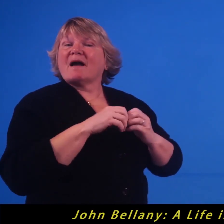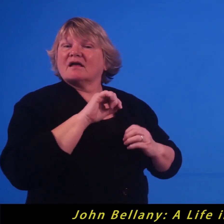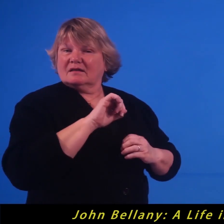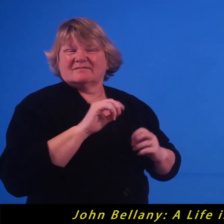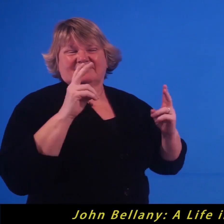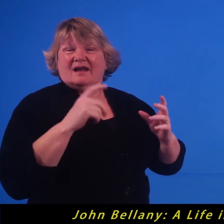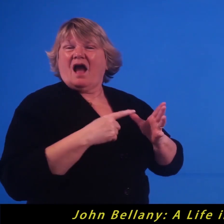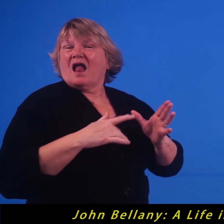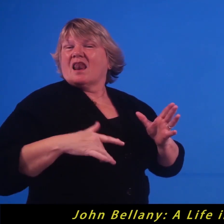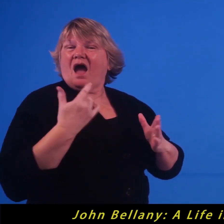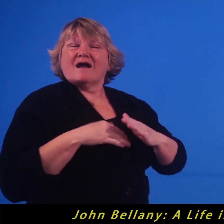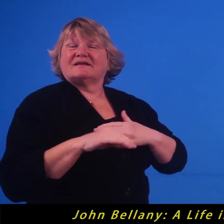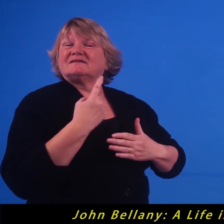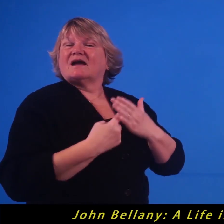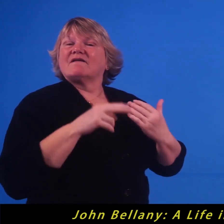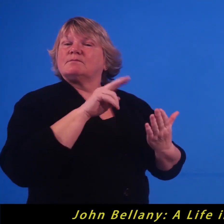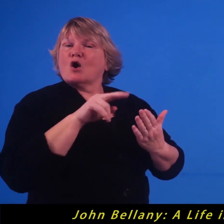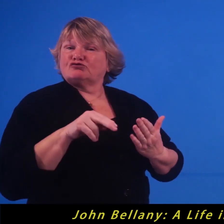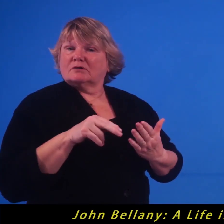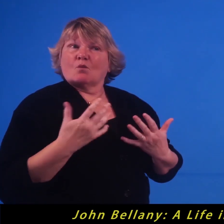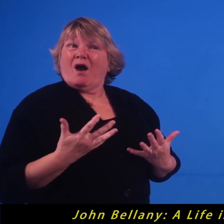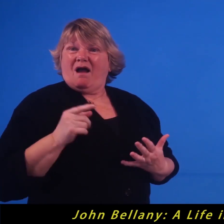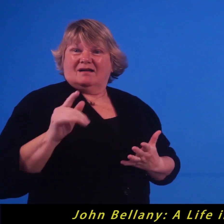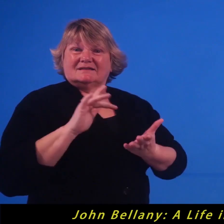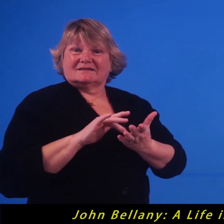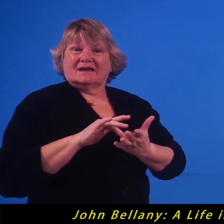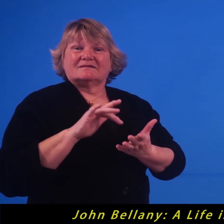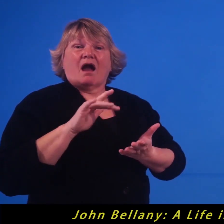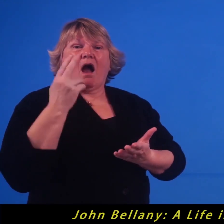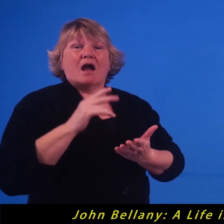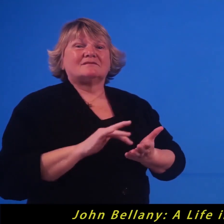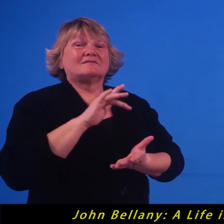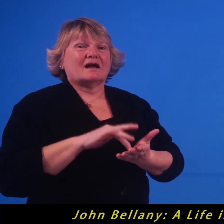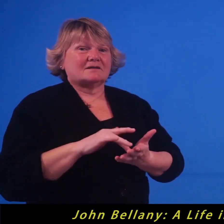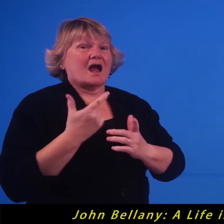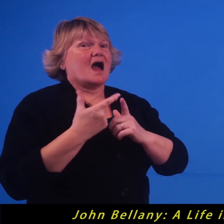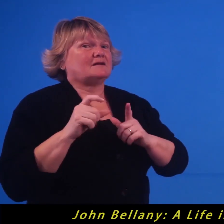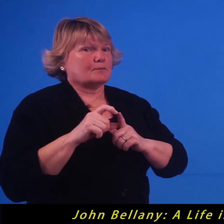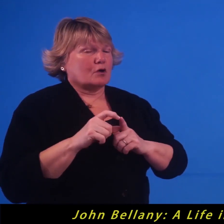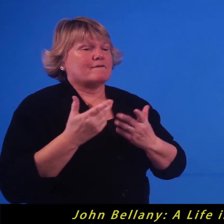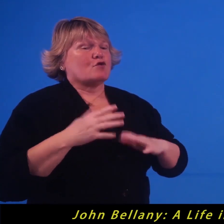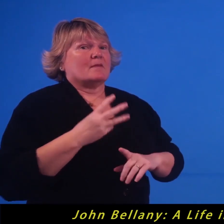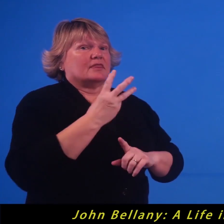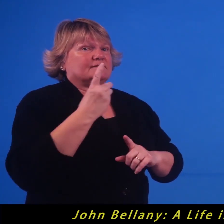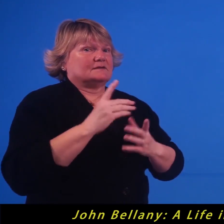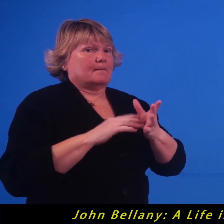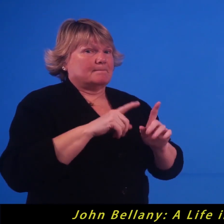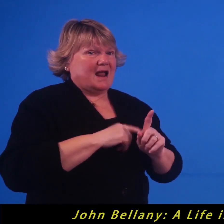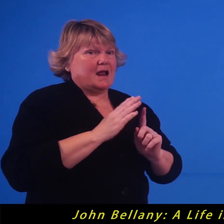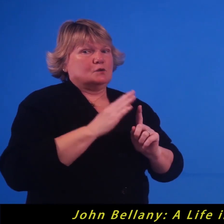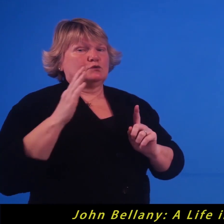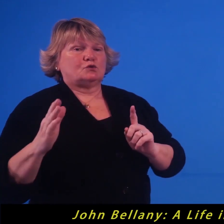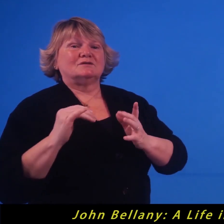John Bellany, A Life in Self-Portraiture, is at City Arts Centre, Edinburgh, from 31st of